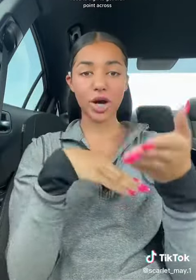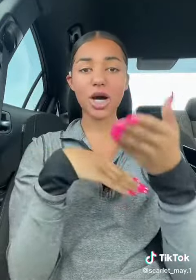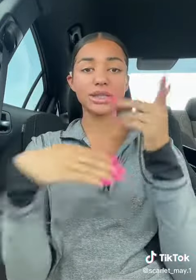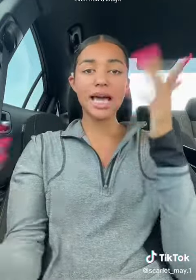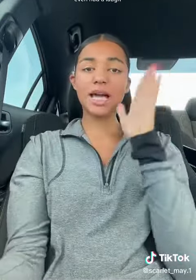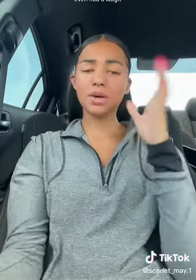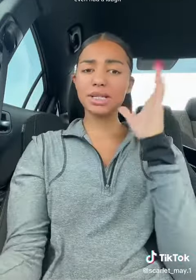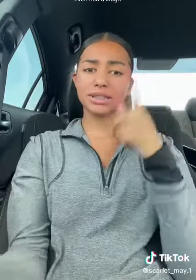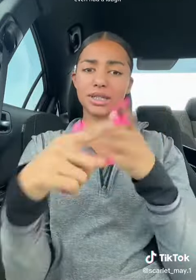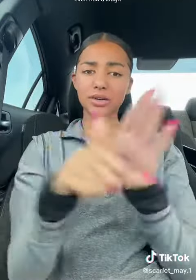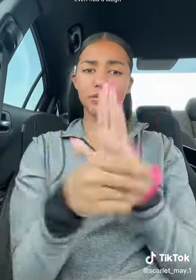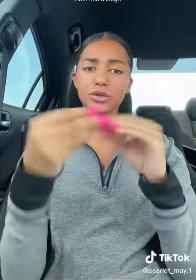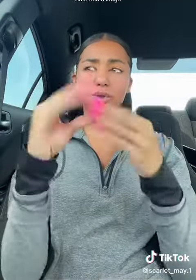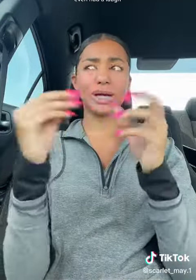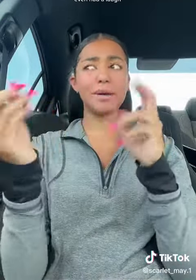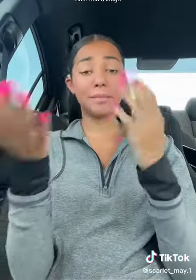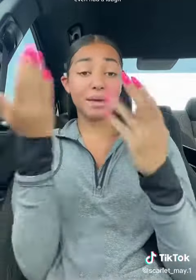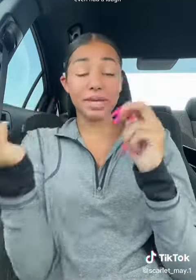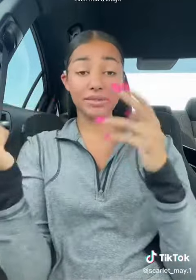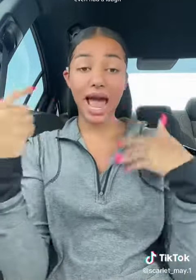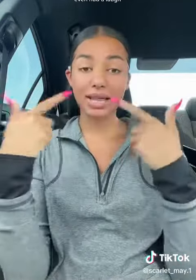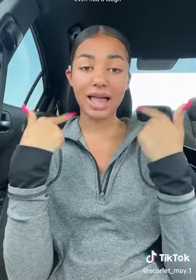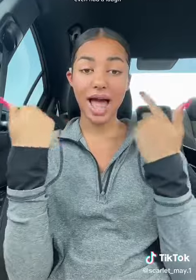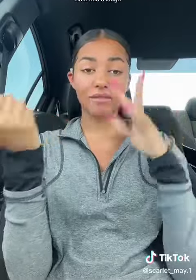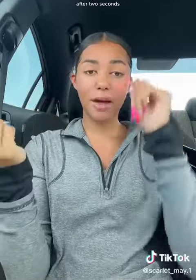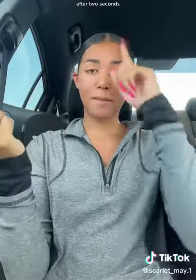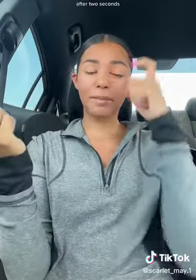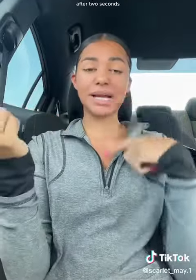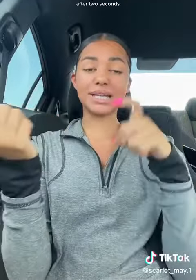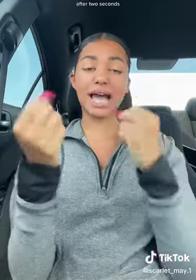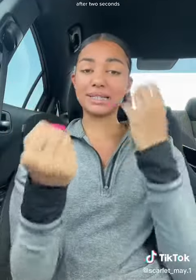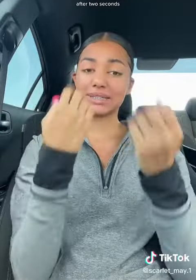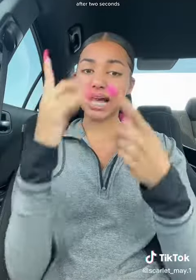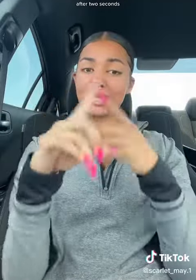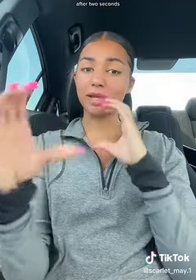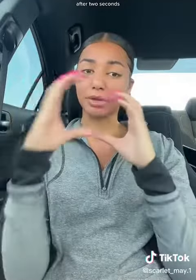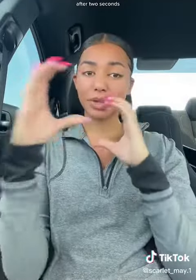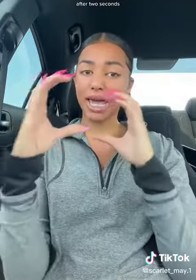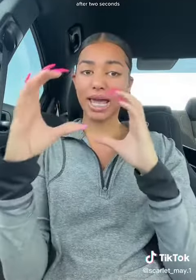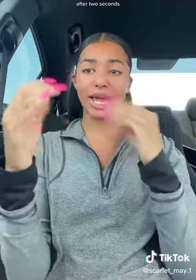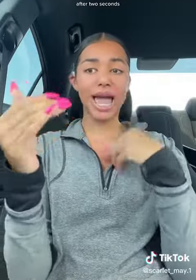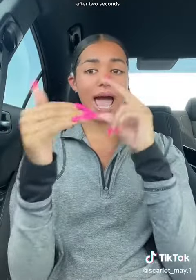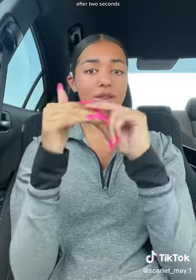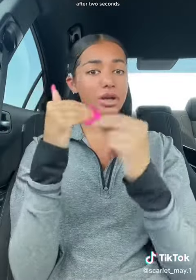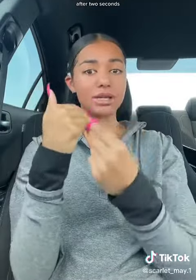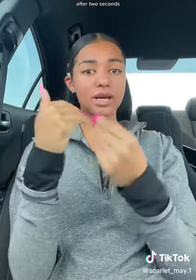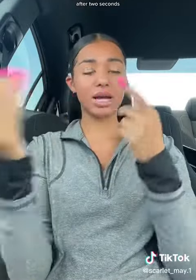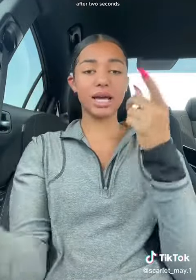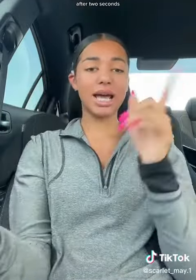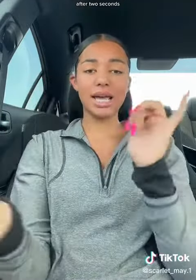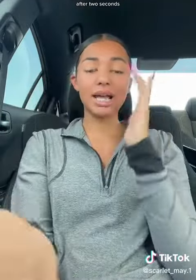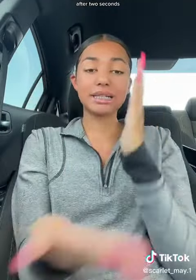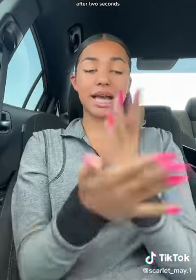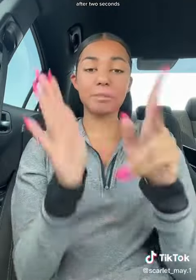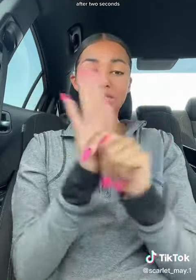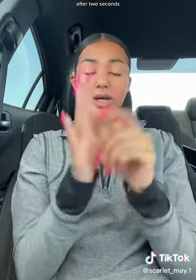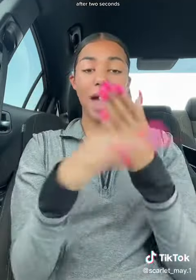across, he would have listened to the full story and maybe even had a laugh, but because I had to sign to communicate and I had long nails on, he, like, stopped the video after,